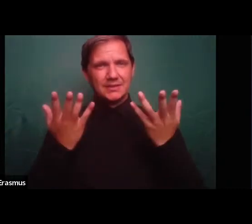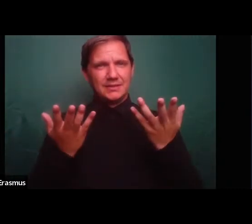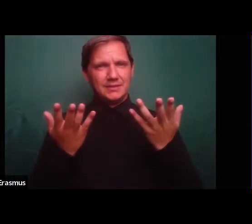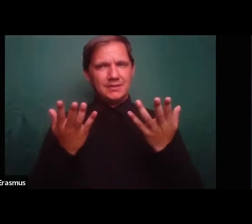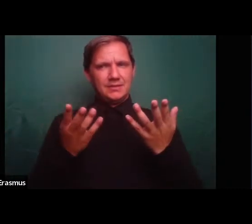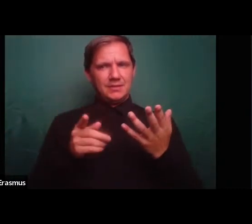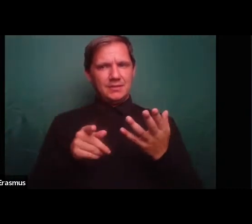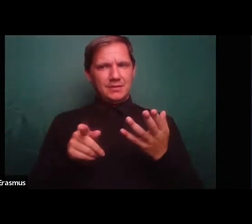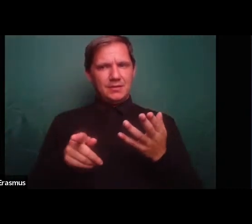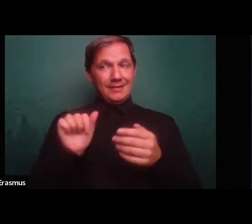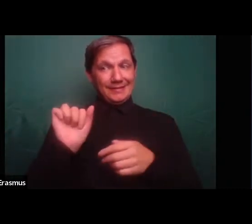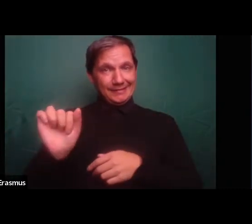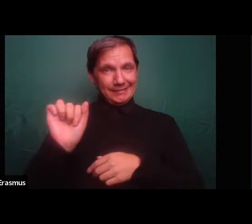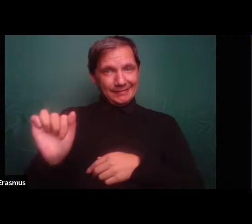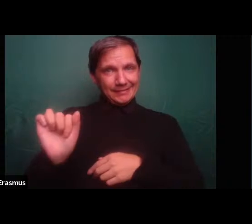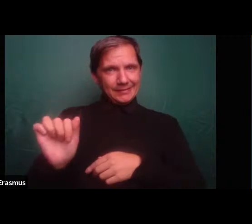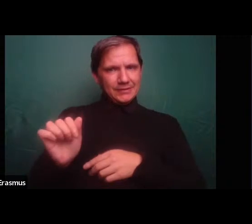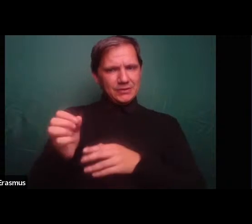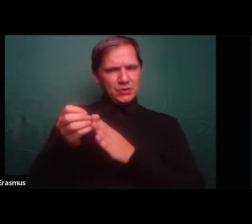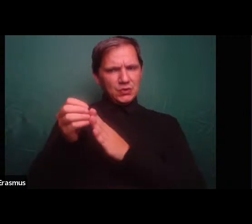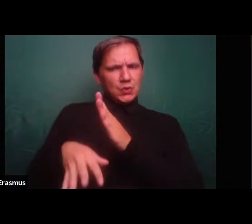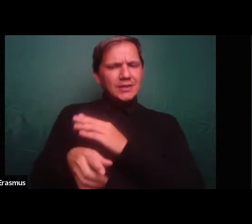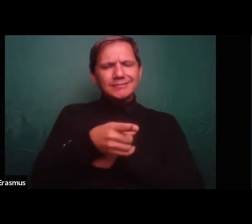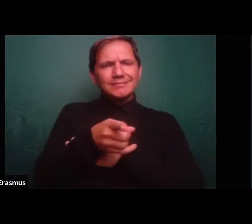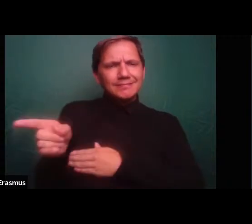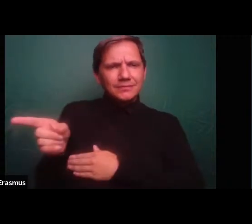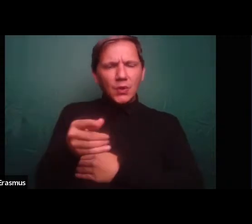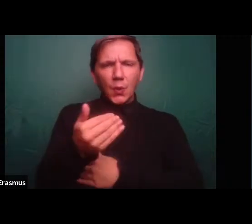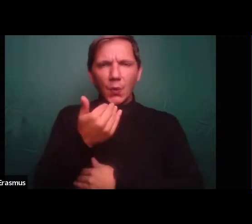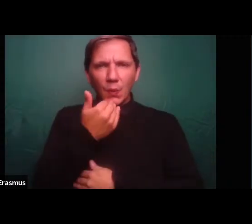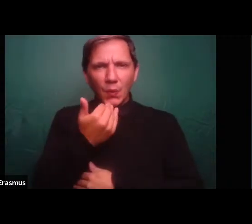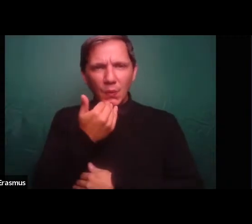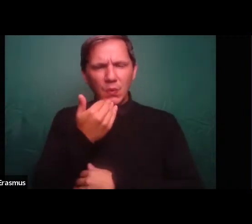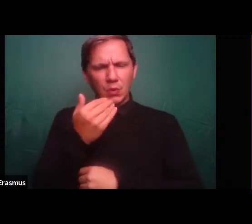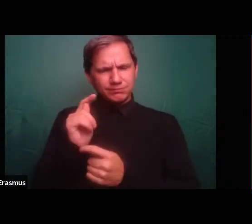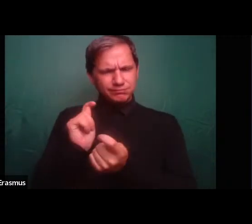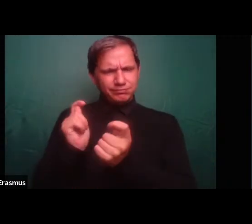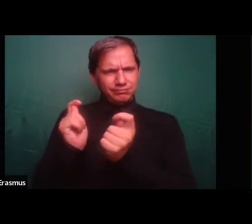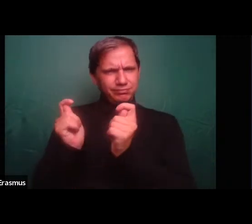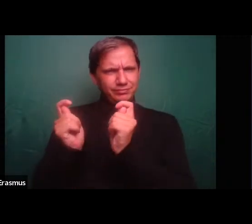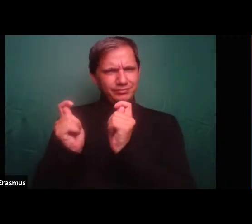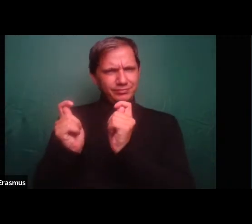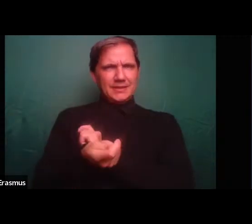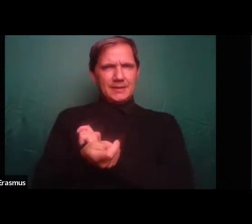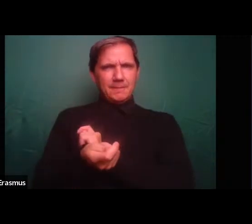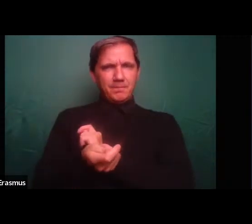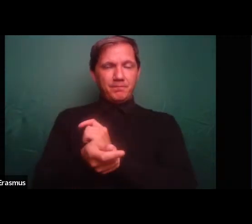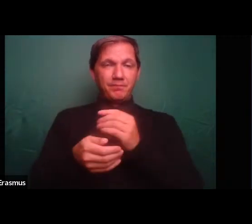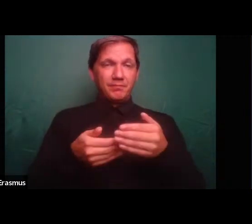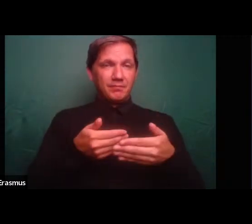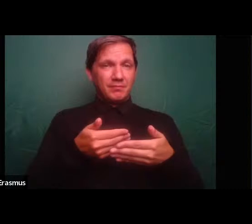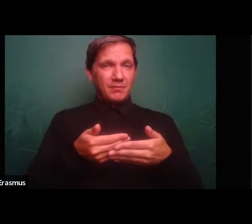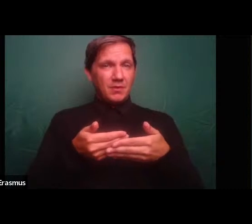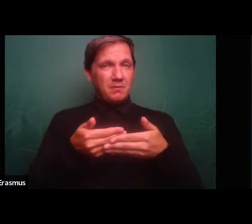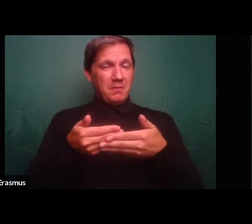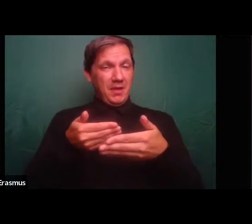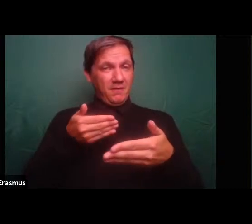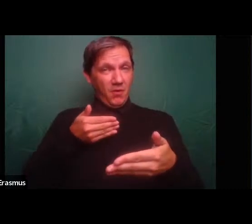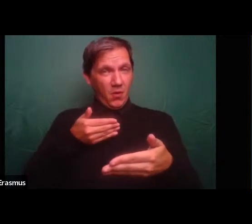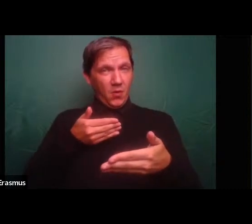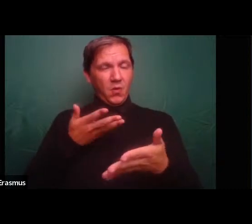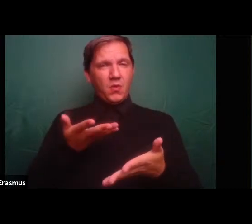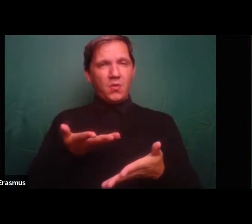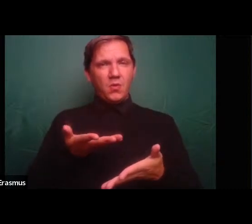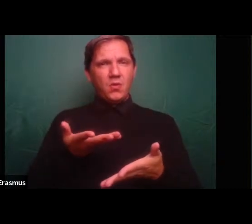profile of that cohort starts to change quite a lot. No longer we speak solely of